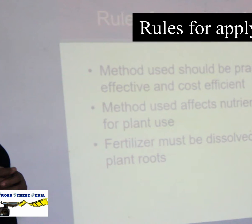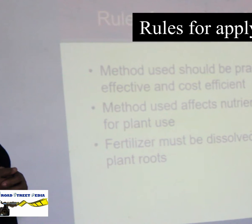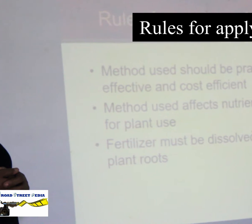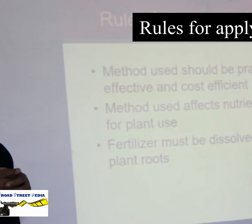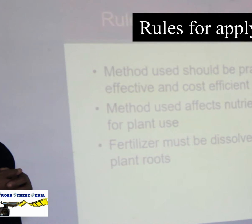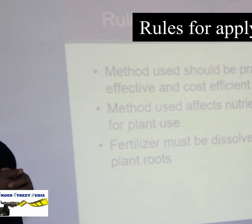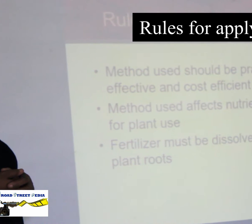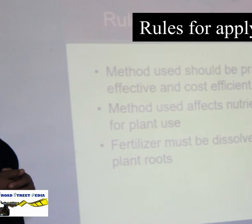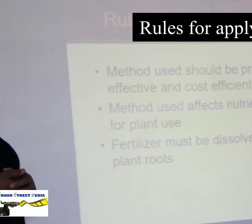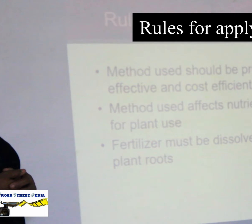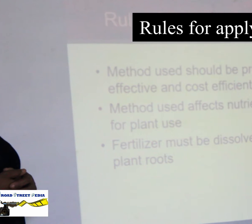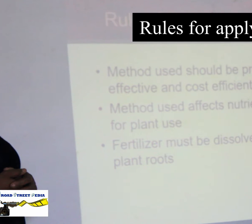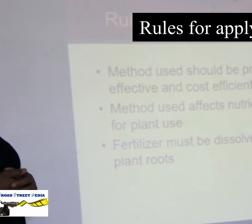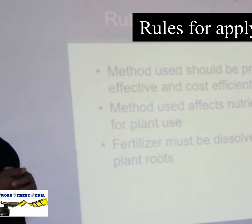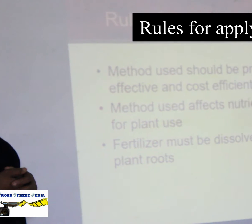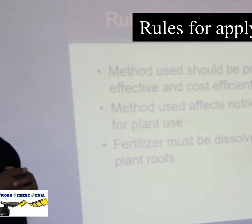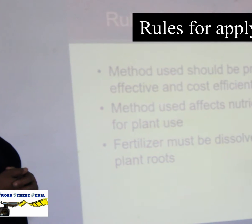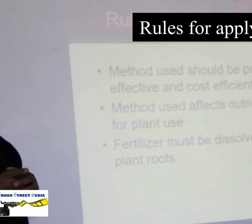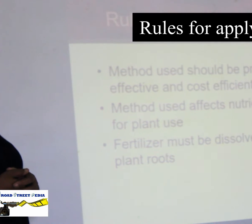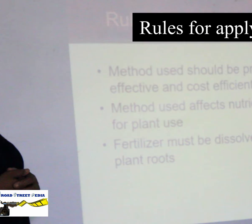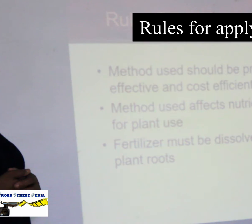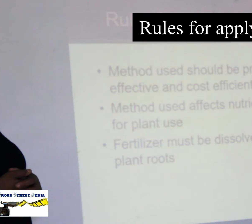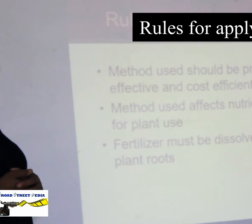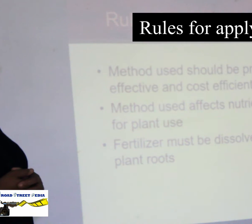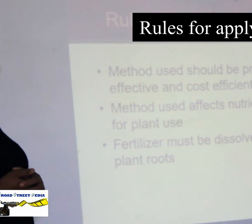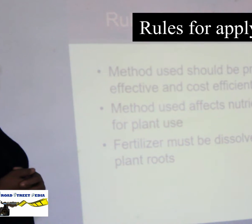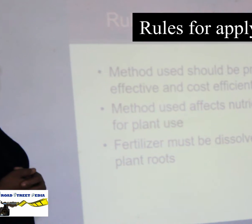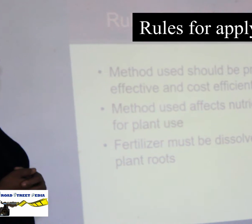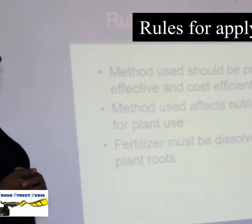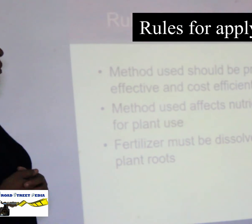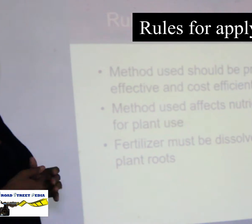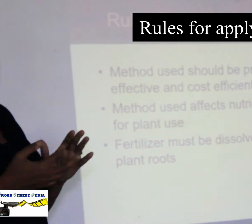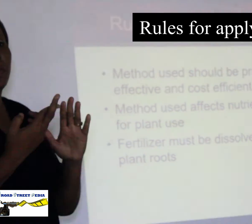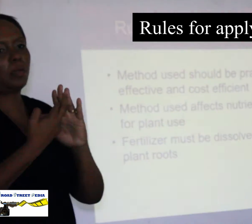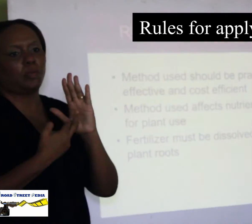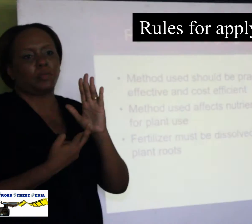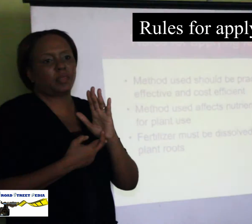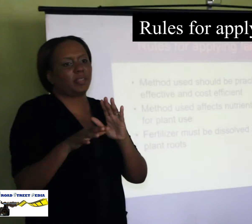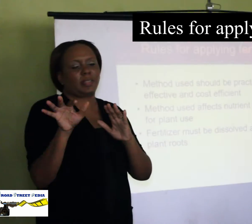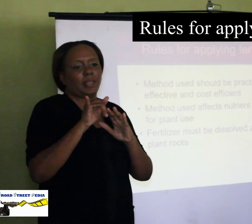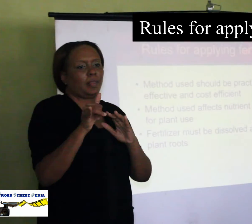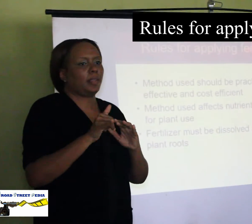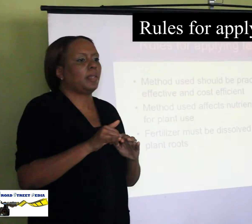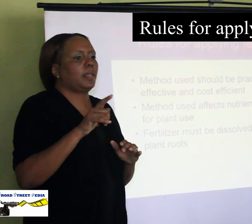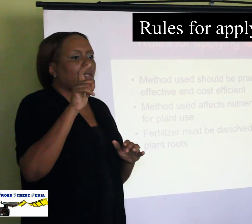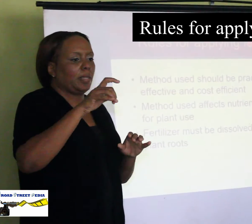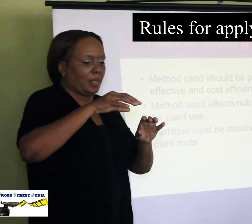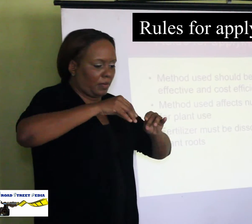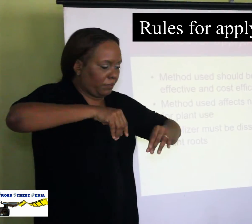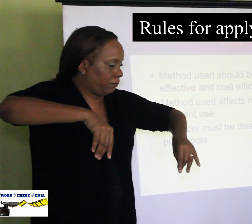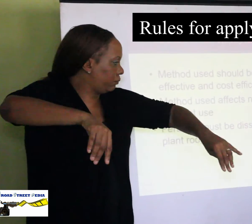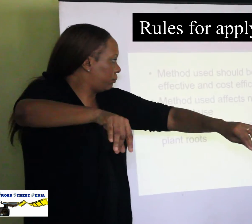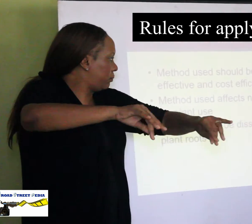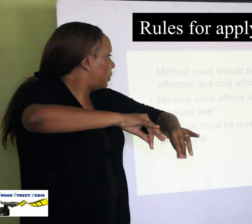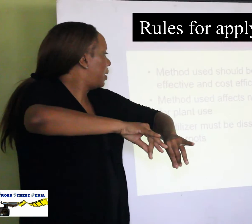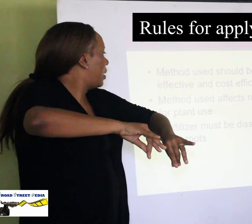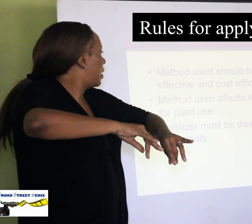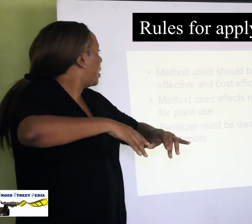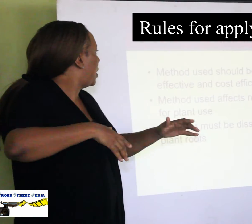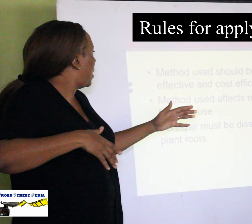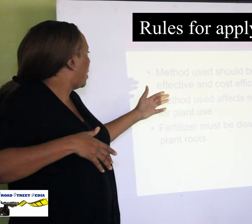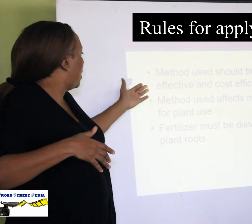Okay. This just explains the way that fertilizer must be dissolved and reach the plant roots, and the method used for